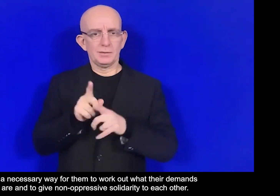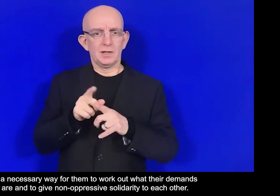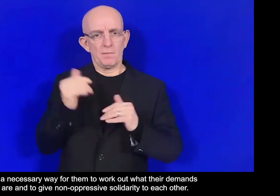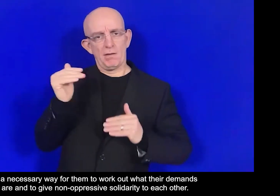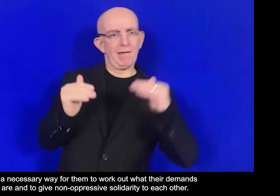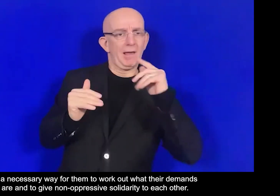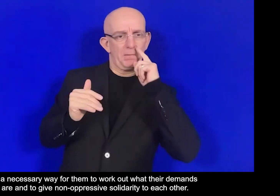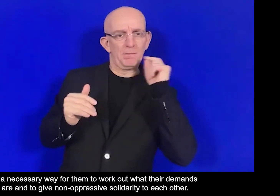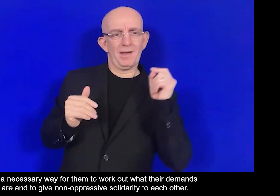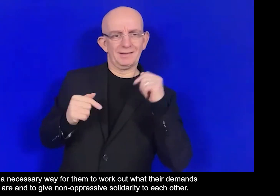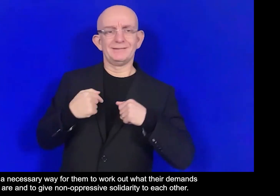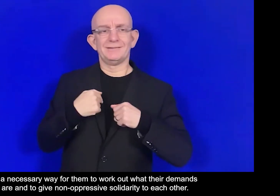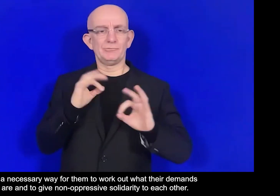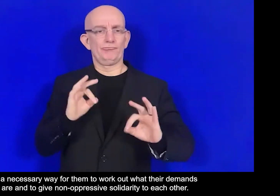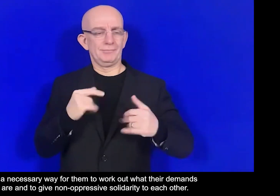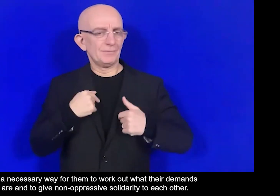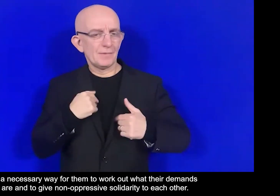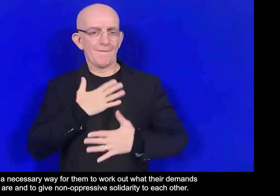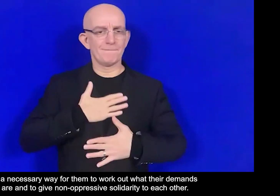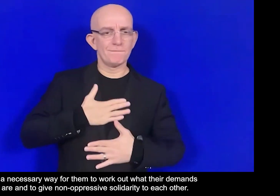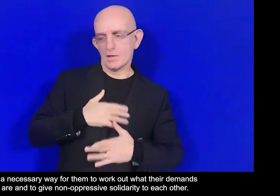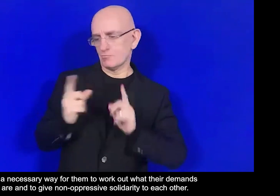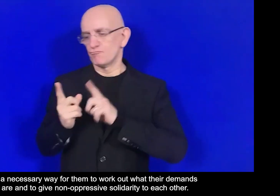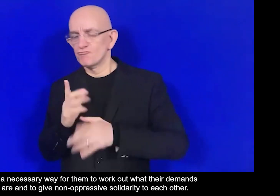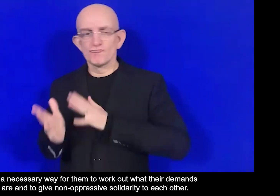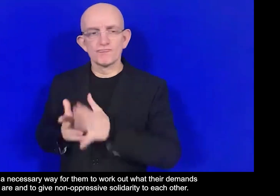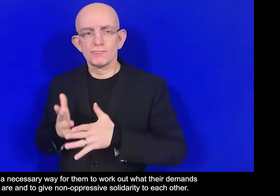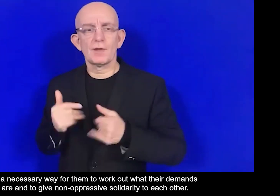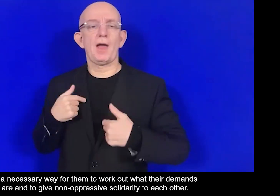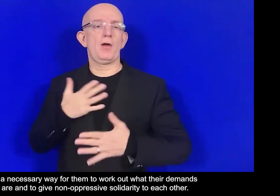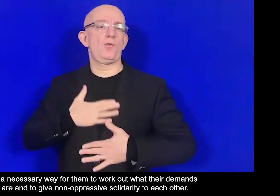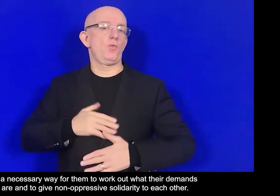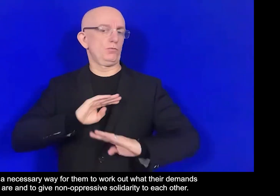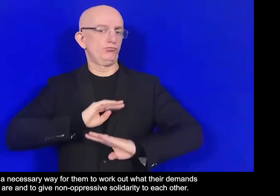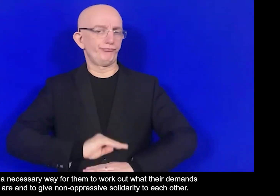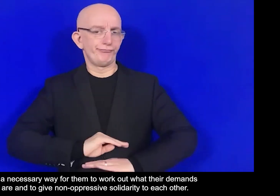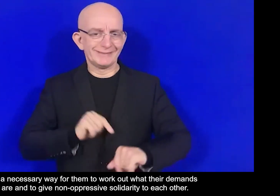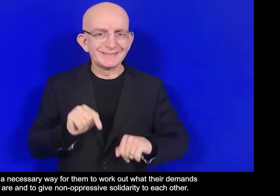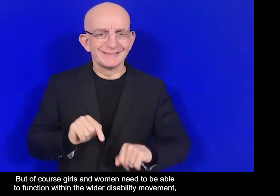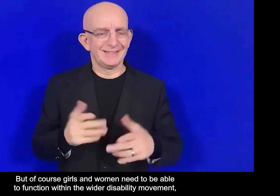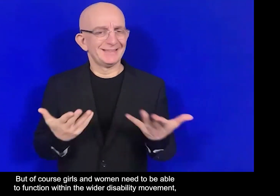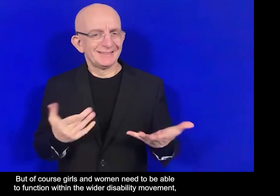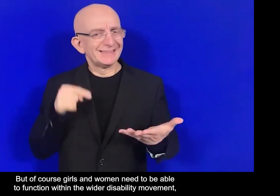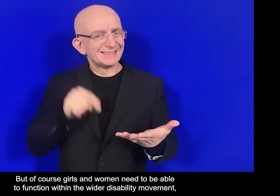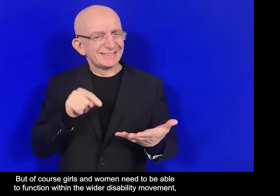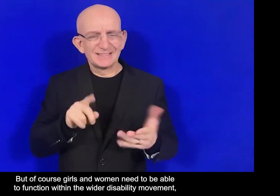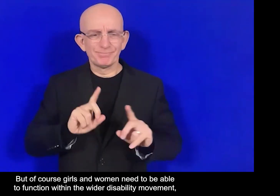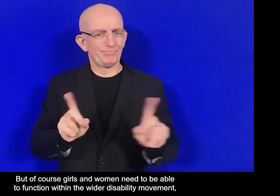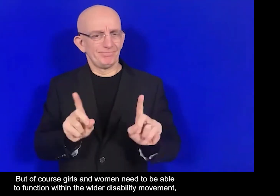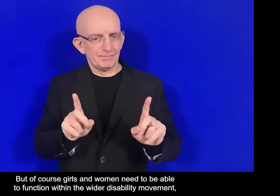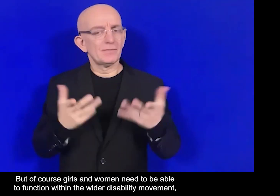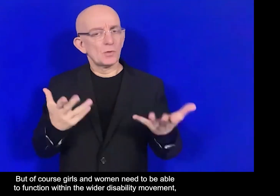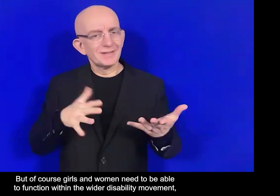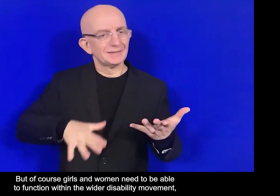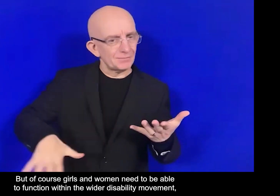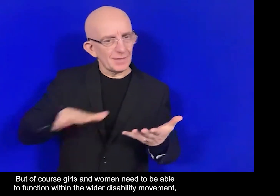their demands are and give a non-oppressive solidarity to each other. But of course,